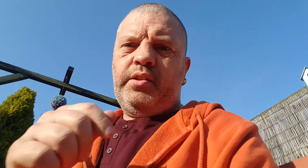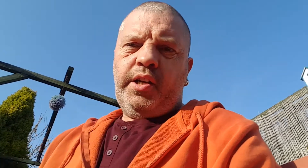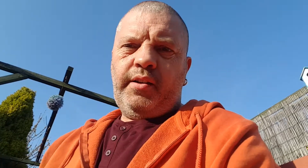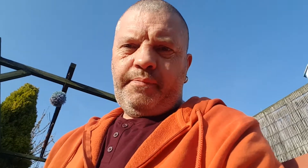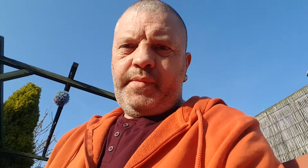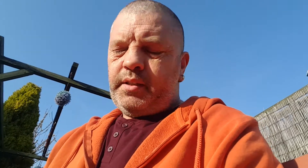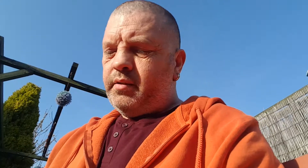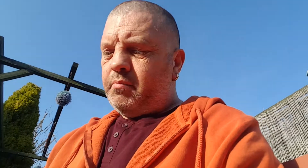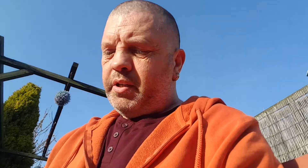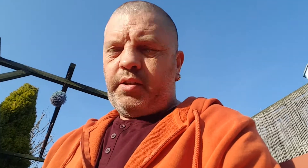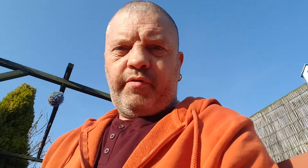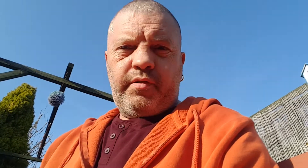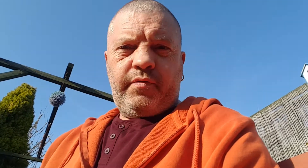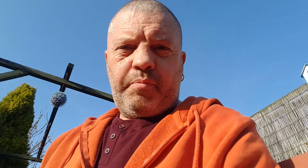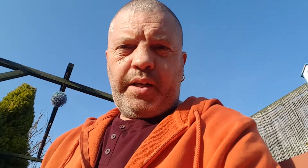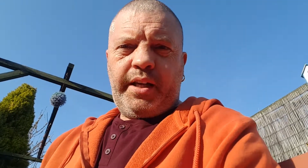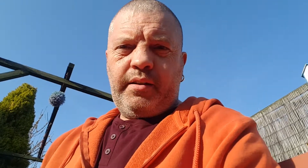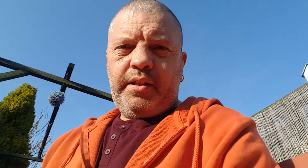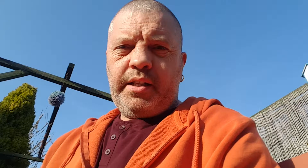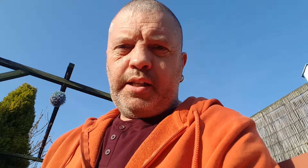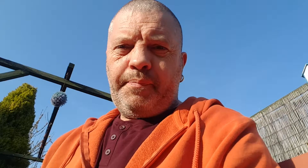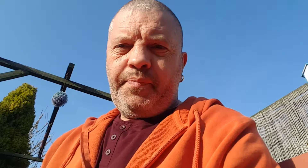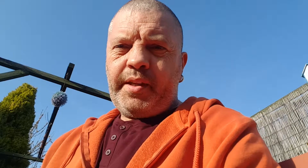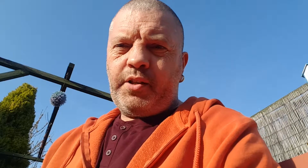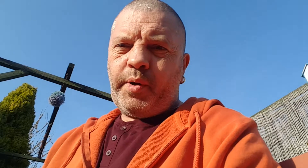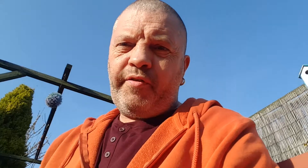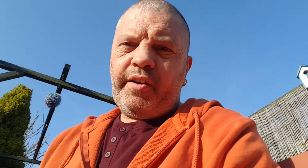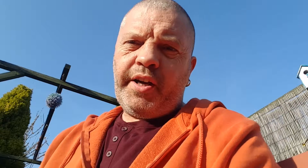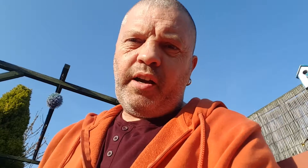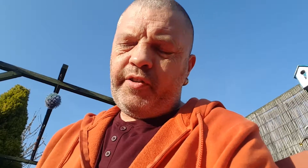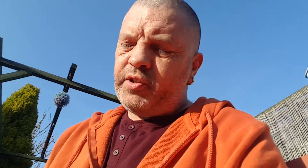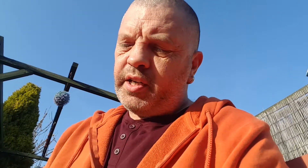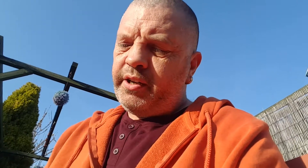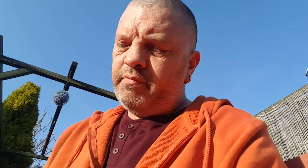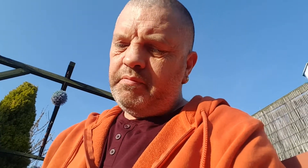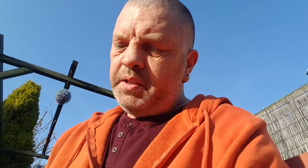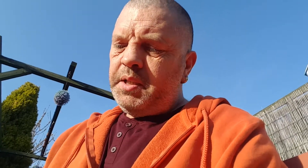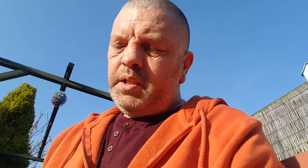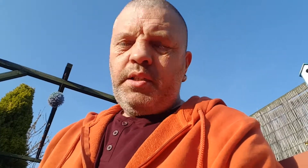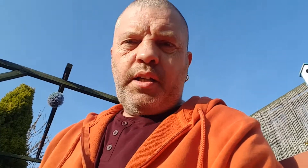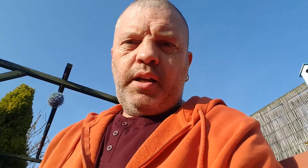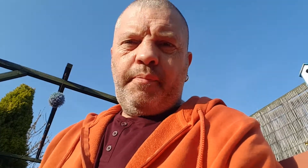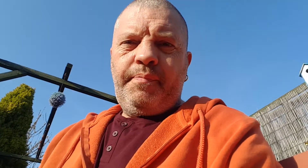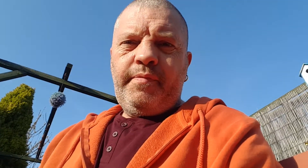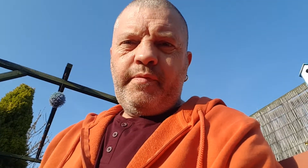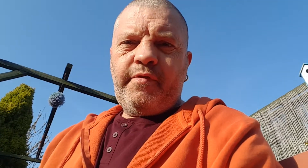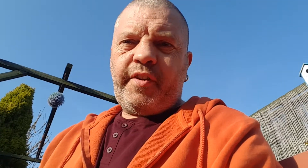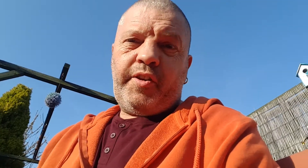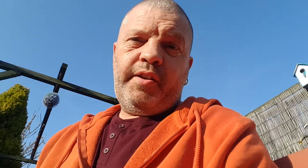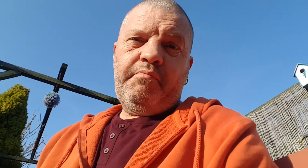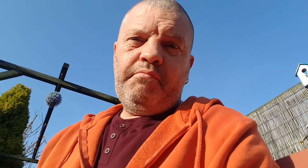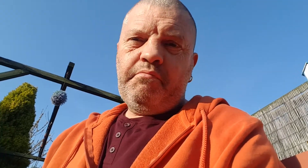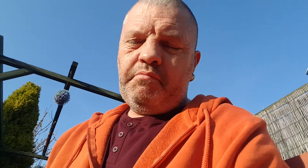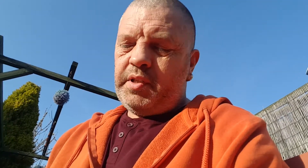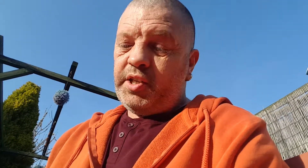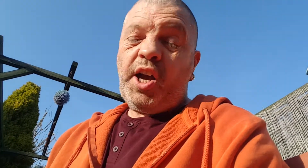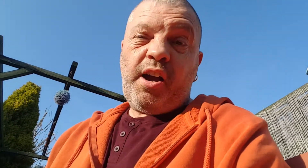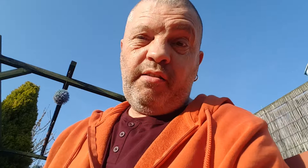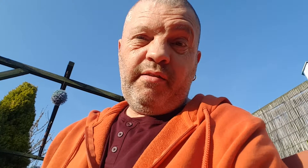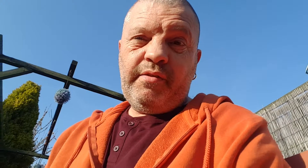hurt. It's not much different from playing a 25.5-inch scale Fender guitar,